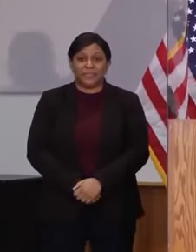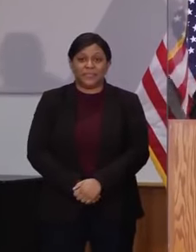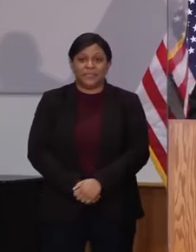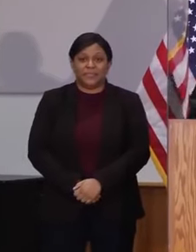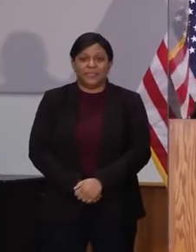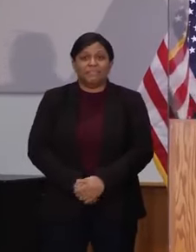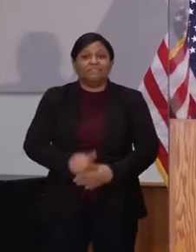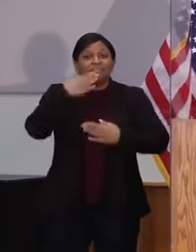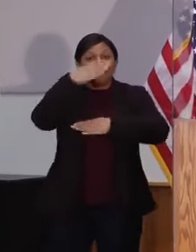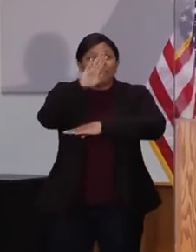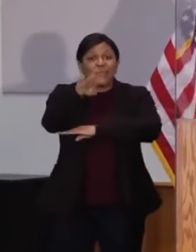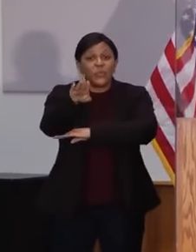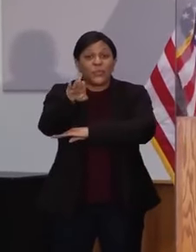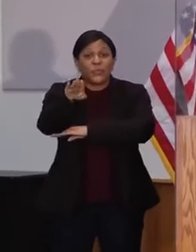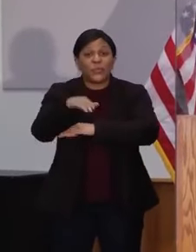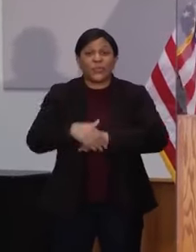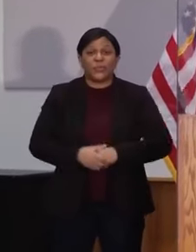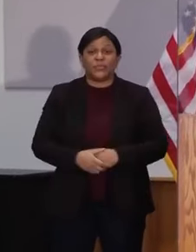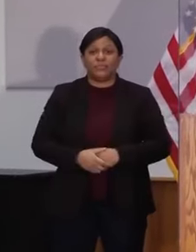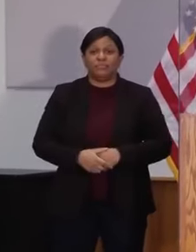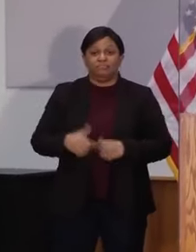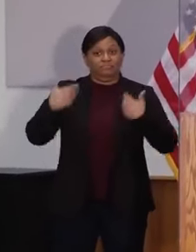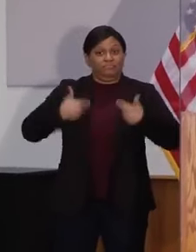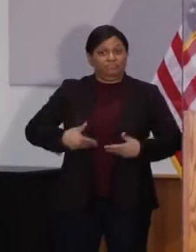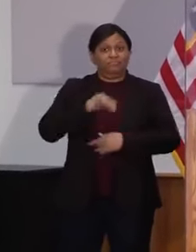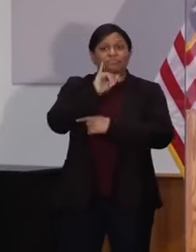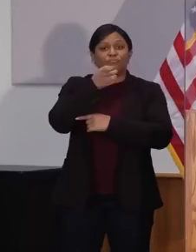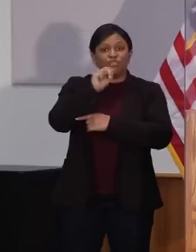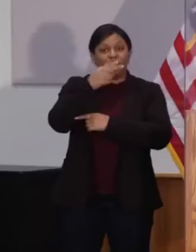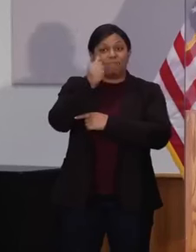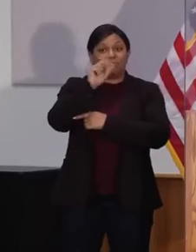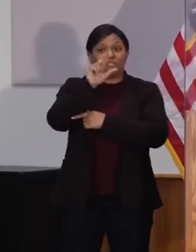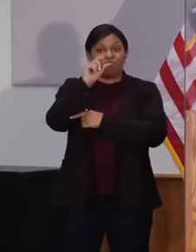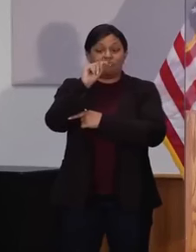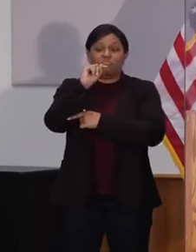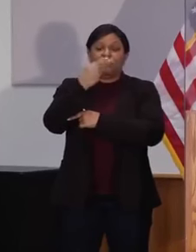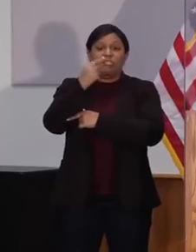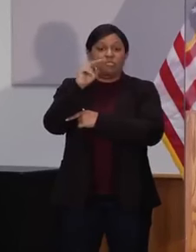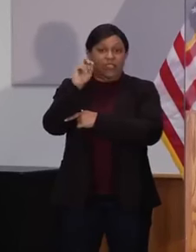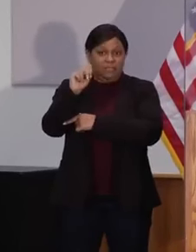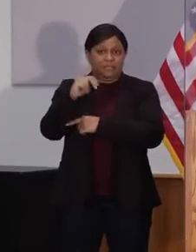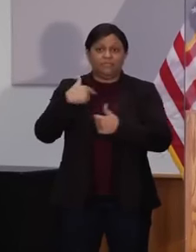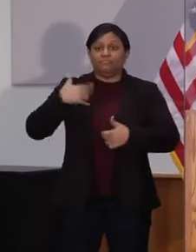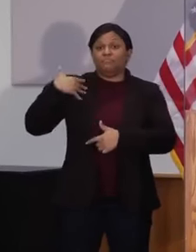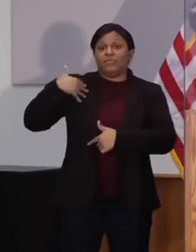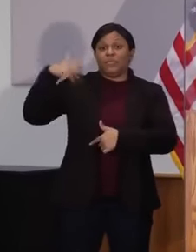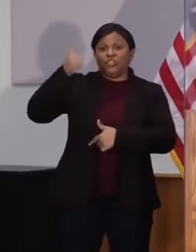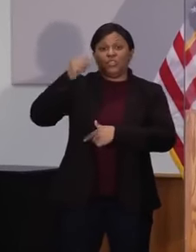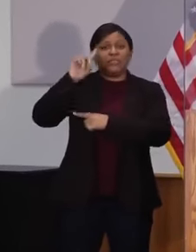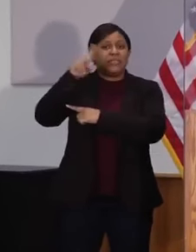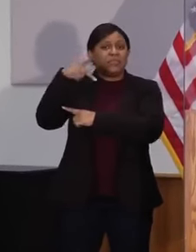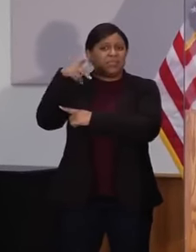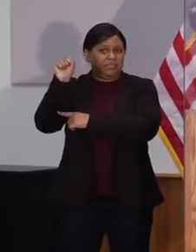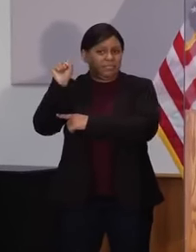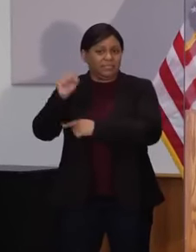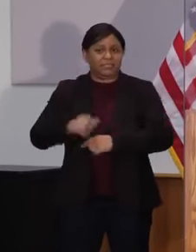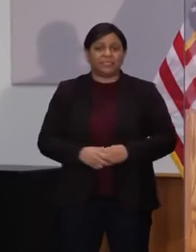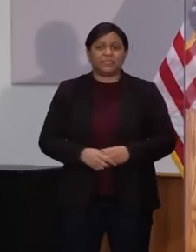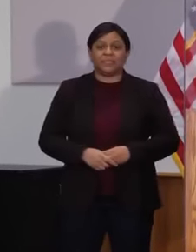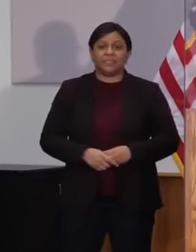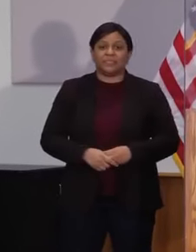Good afternoon. I'm John Harrington. I'm the Commissioner of the Department of Public Safety. It's an interesting day because I've spent my day on